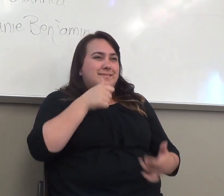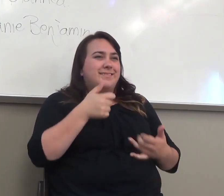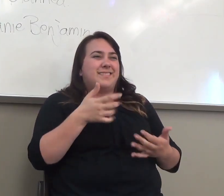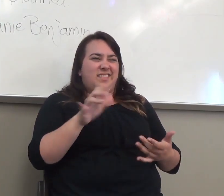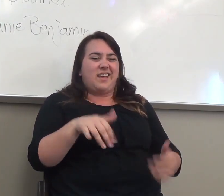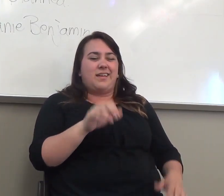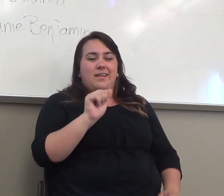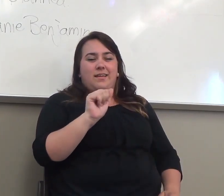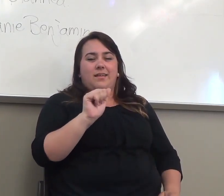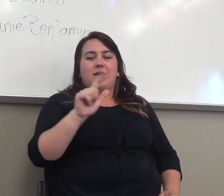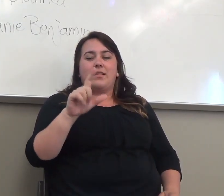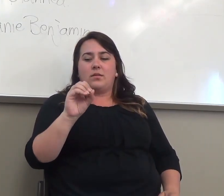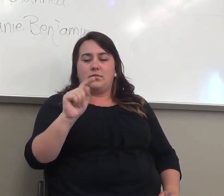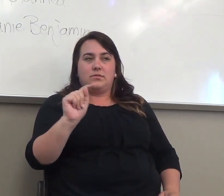This is not a word. This is not a word.